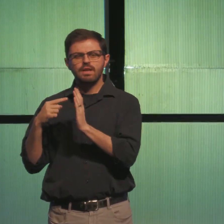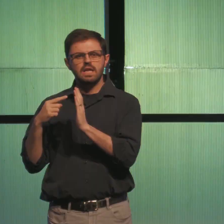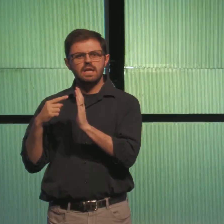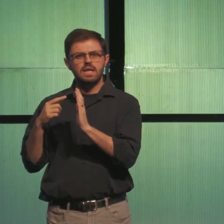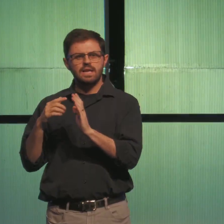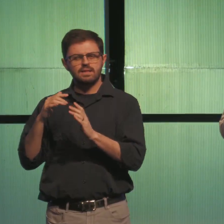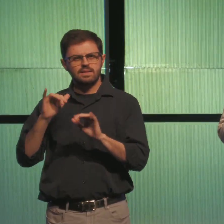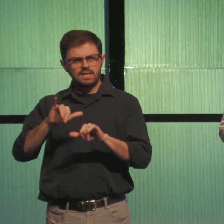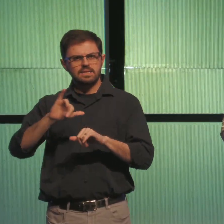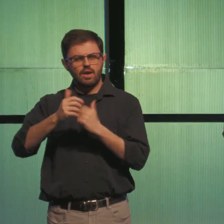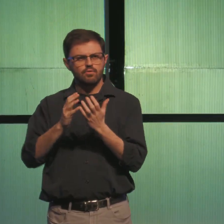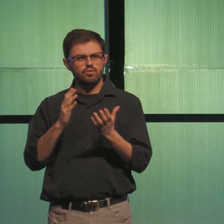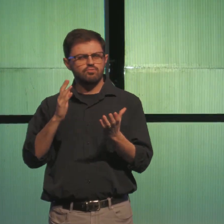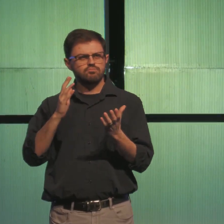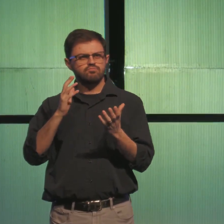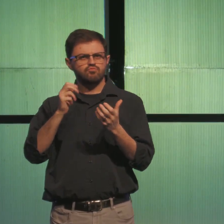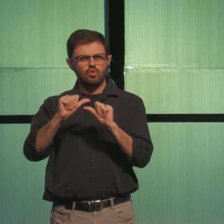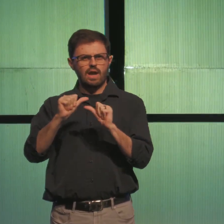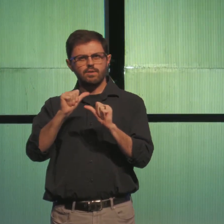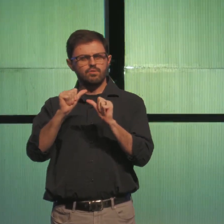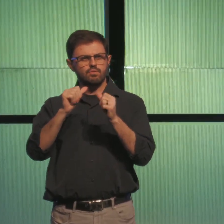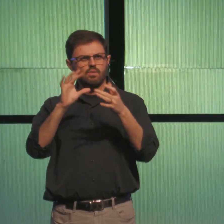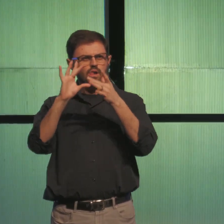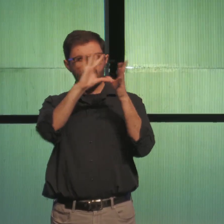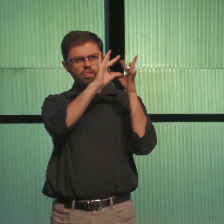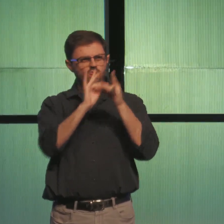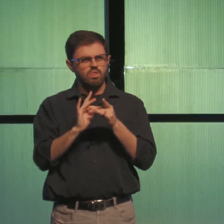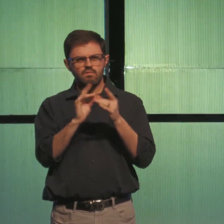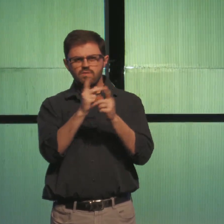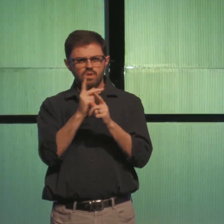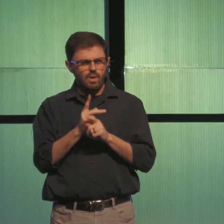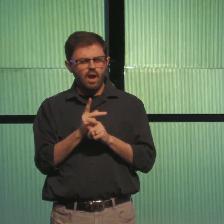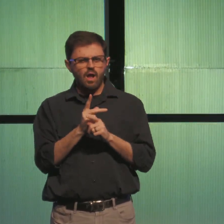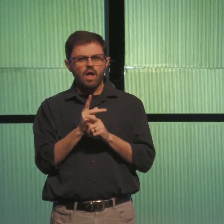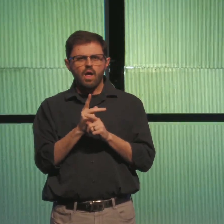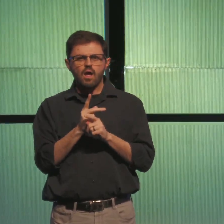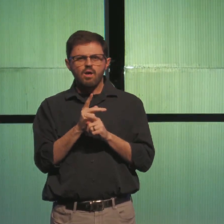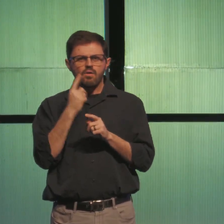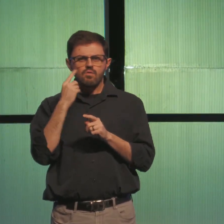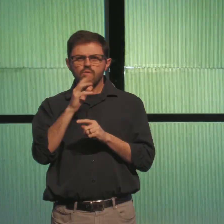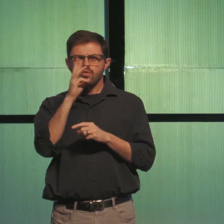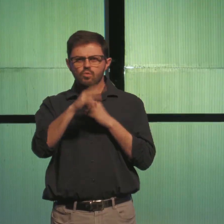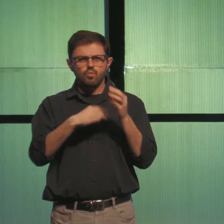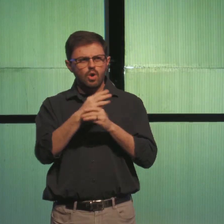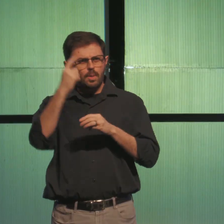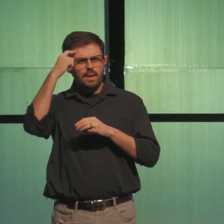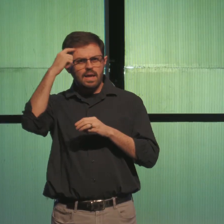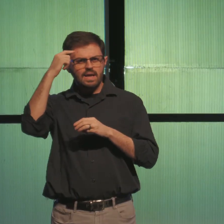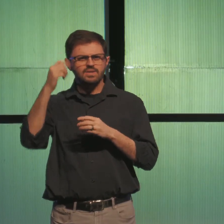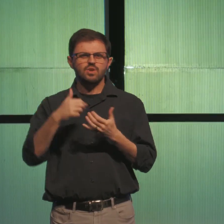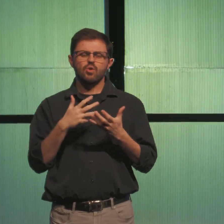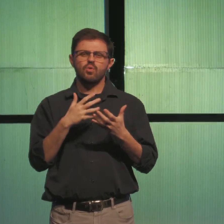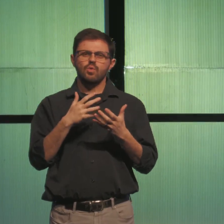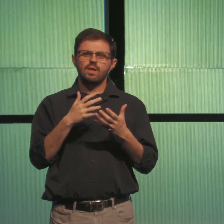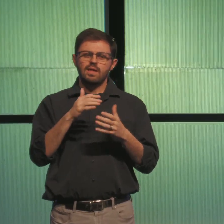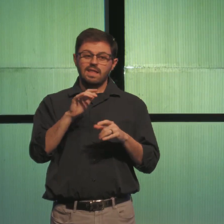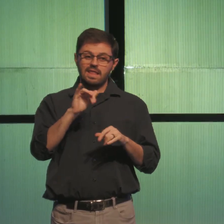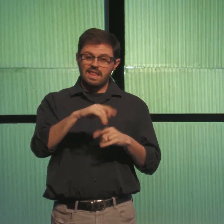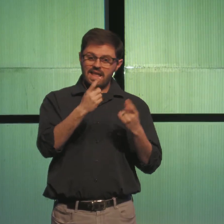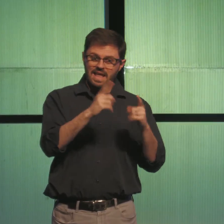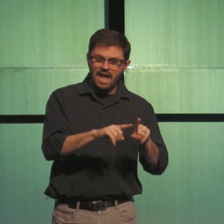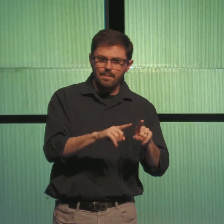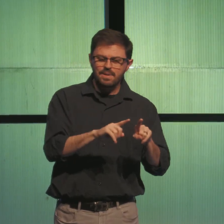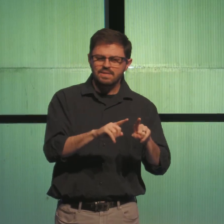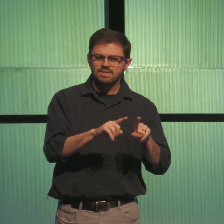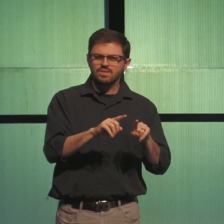to make sense of it. And so worthiness will stop being about a birthright for who you are, because you are